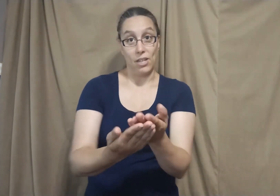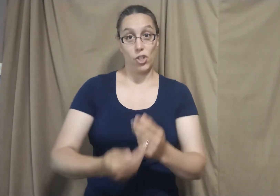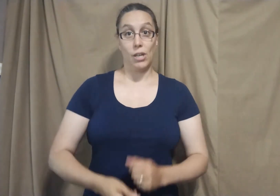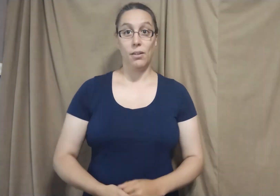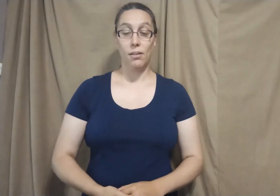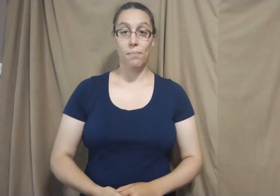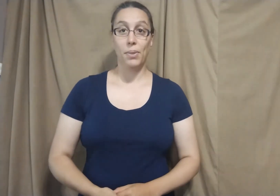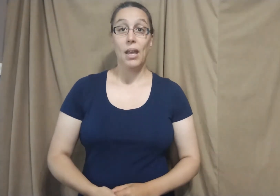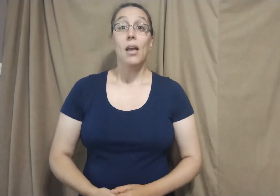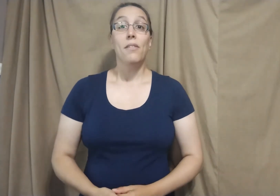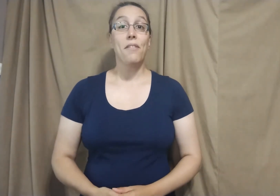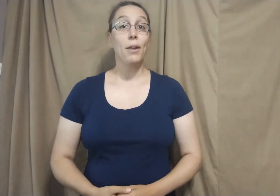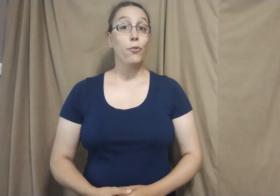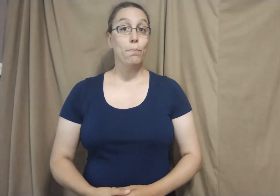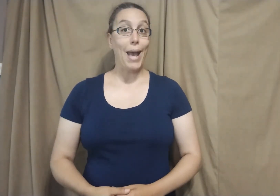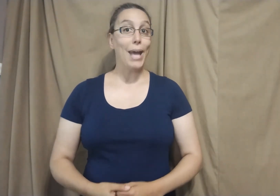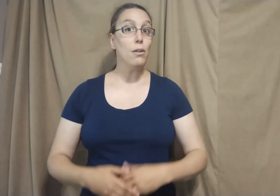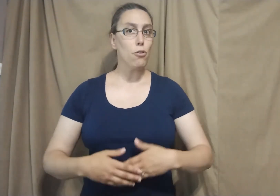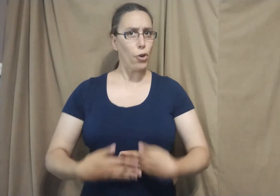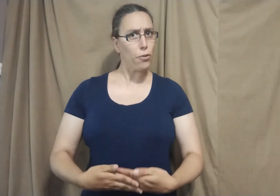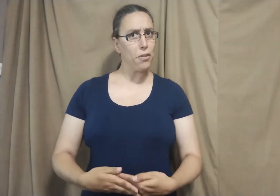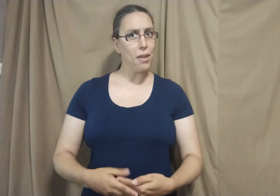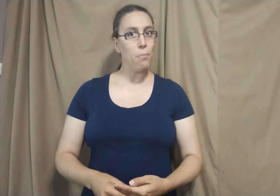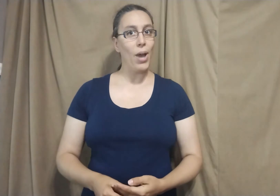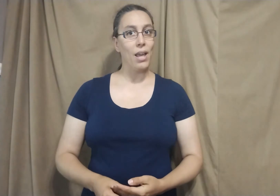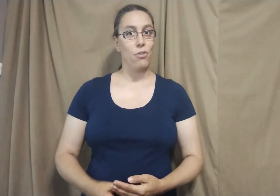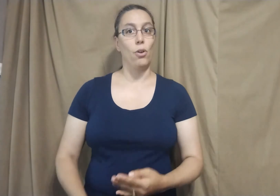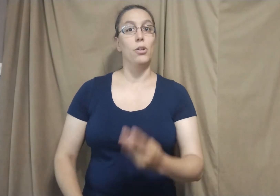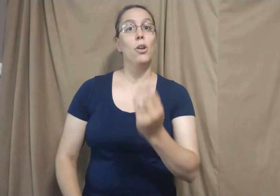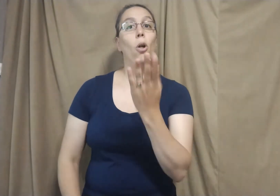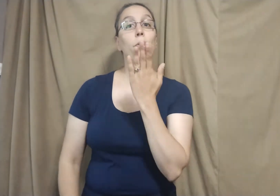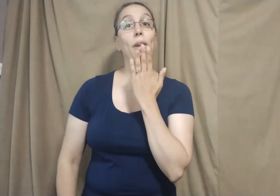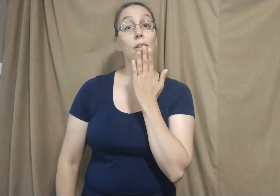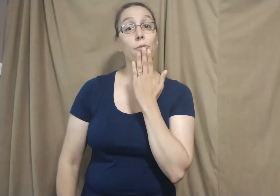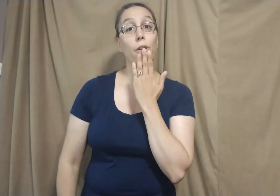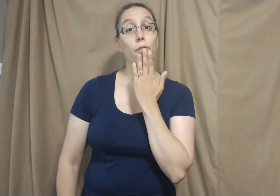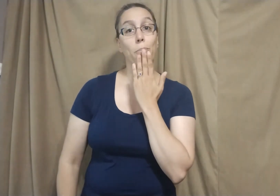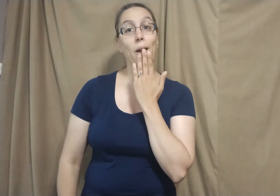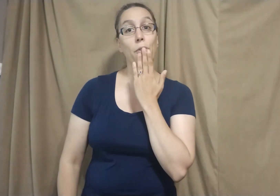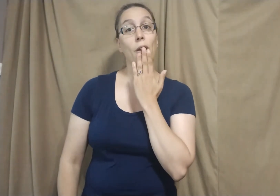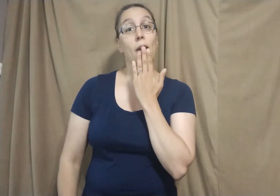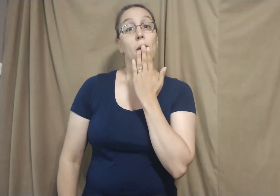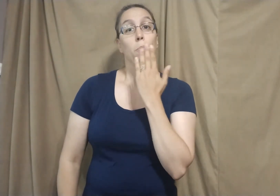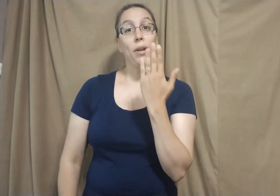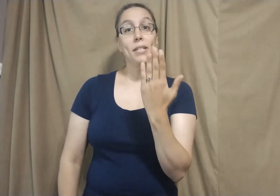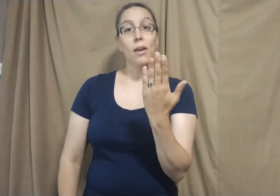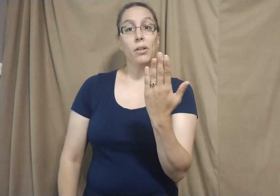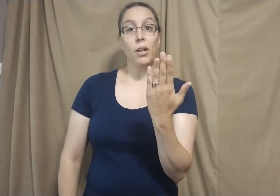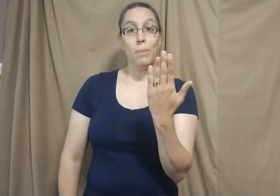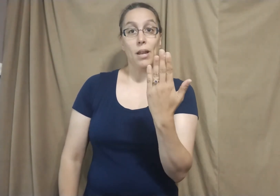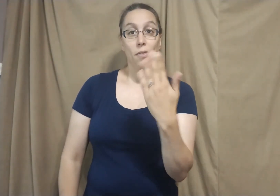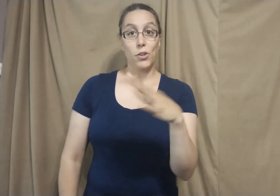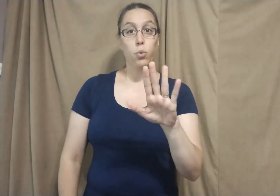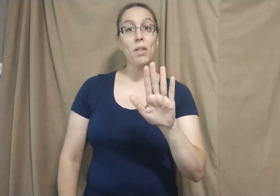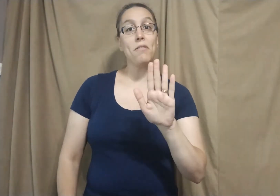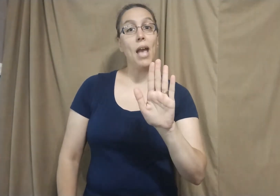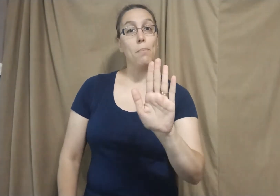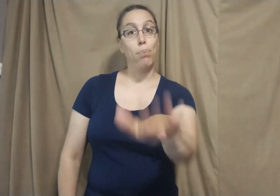teach. The sign for bad starts the same way as good. Hold your hand in front of your mouth, bring it down a little bit, then twist and